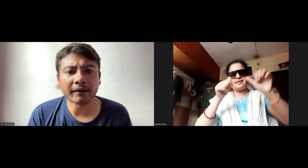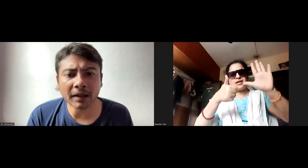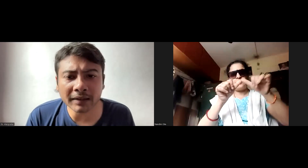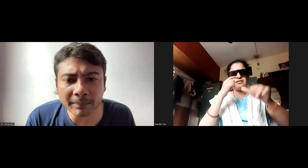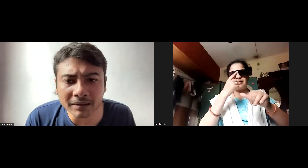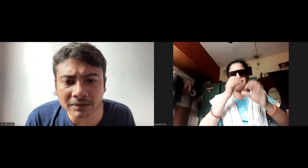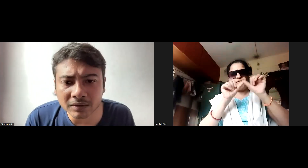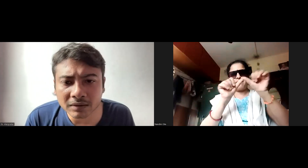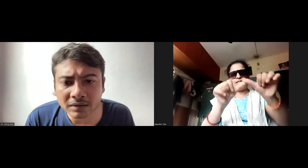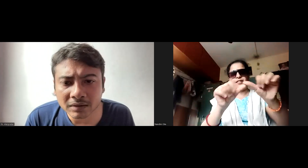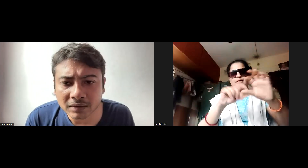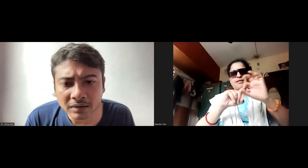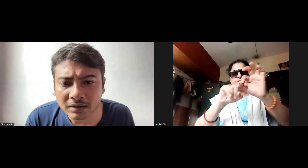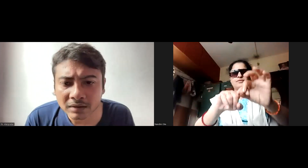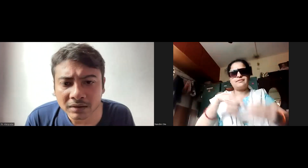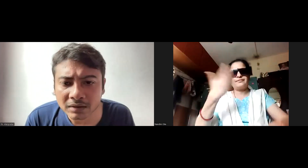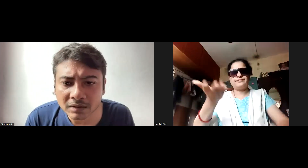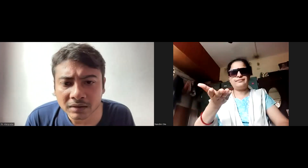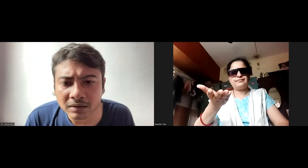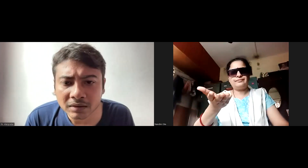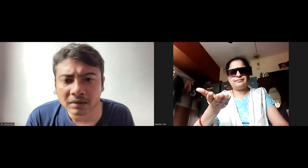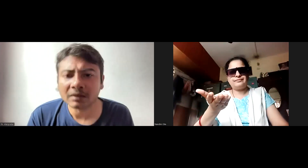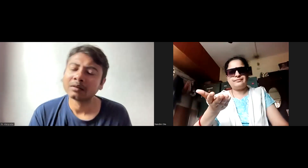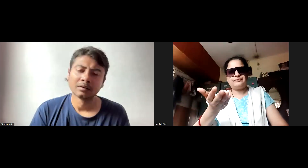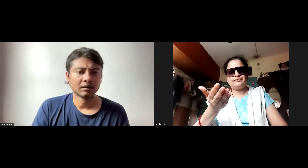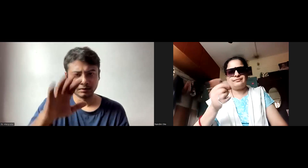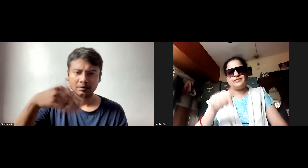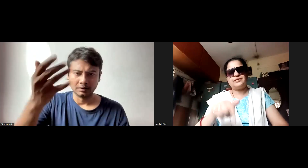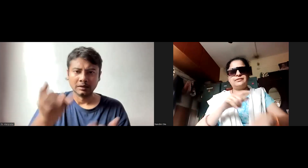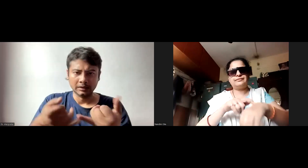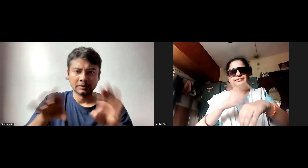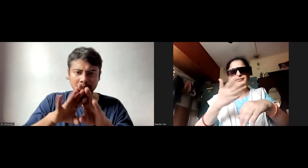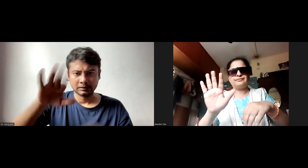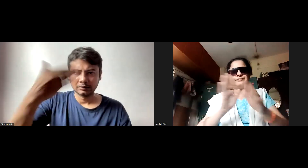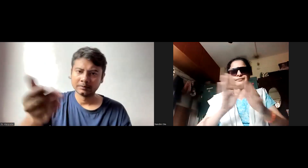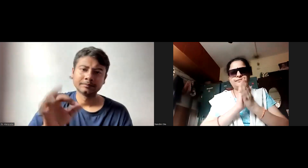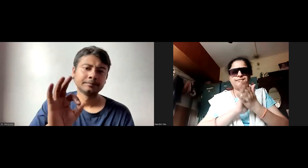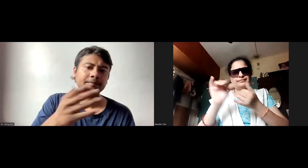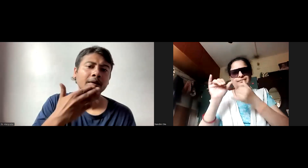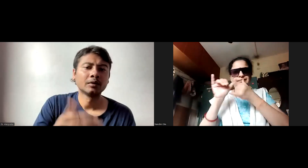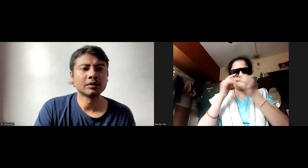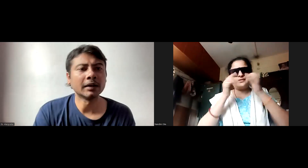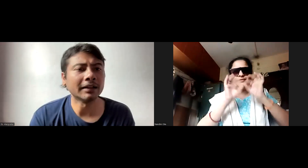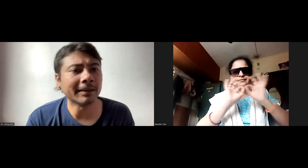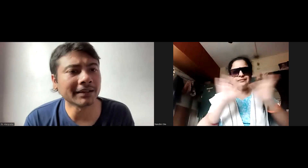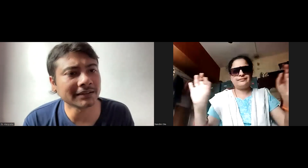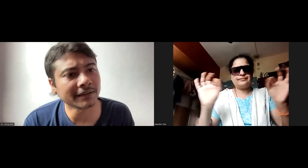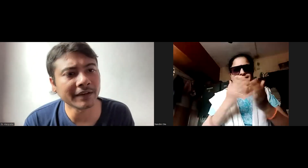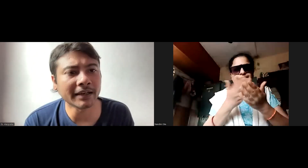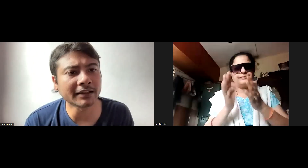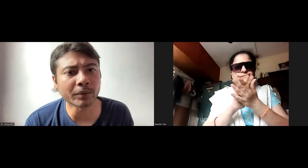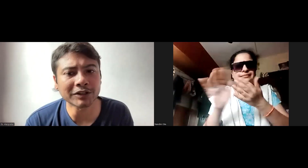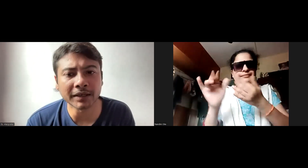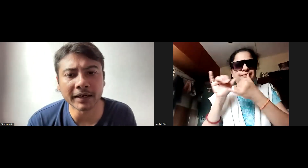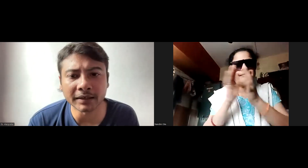No, no, I have Nandini Mataji on. Yeah, yeah. So Tanvi is not well. I think her eyes have some problem. Nandini Mataji said